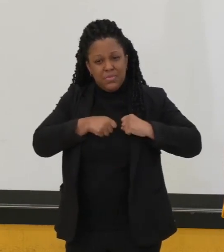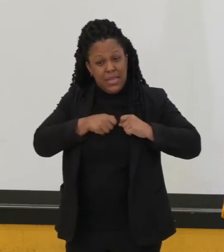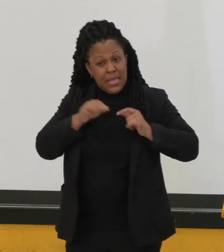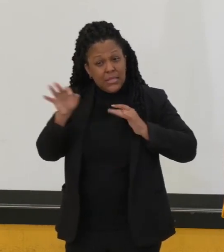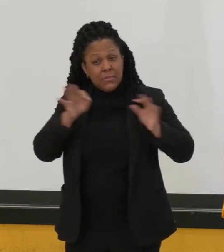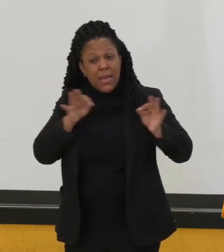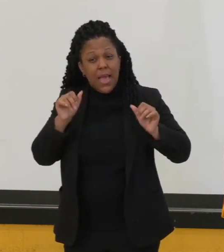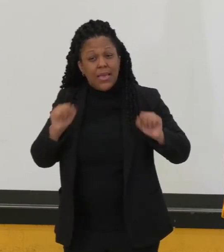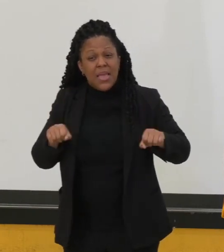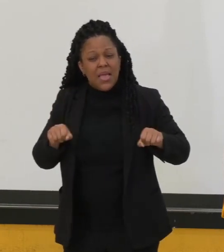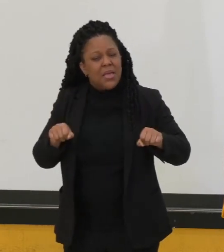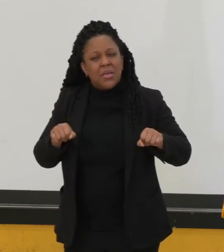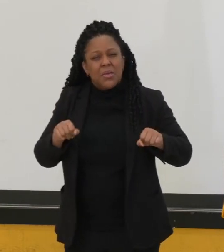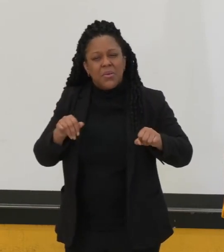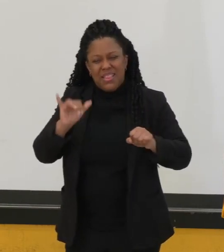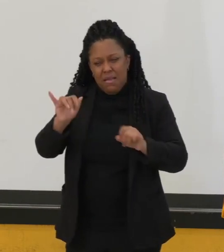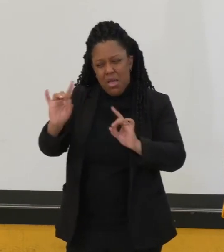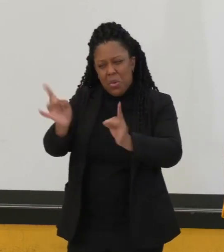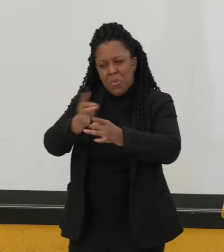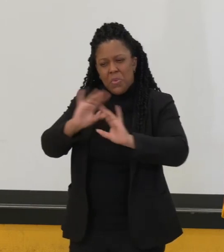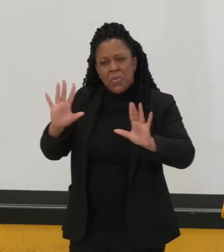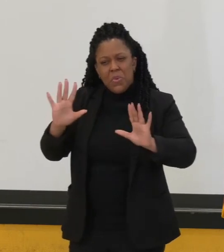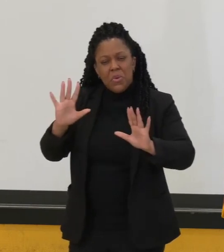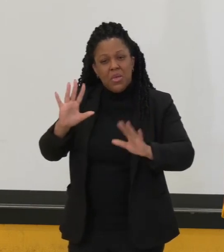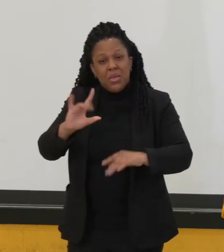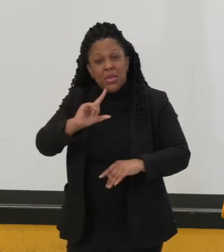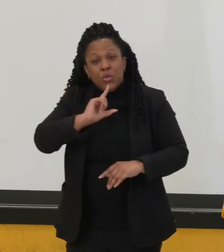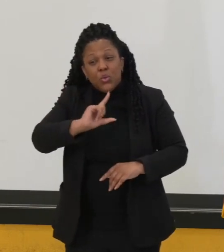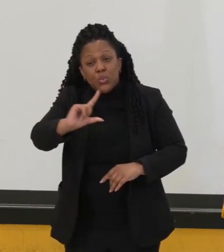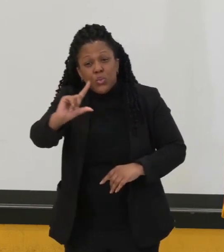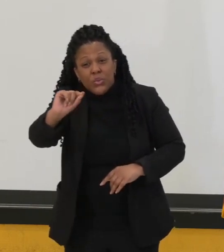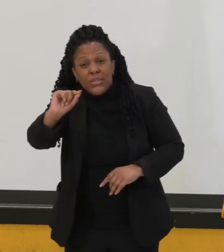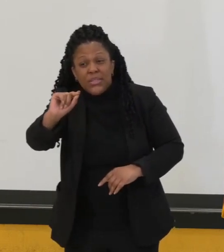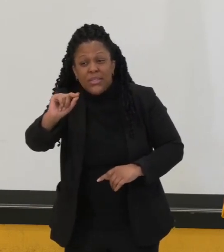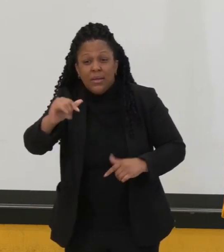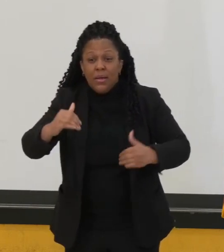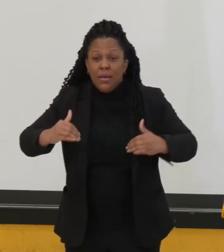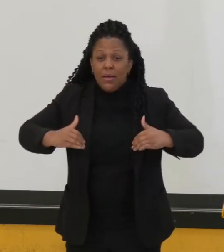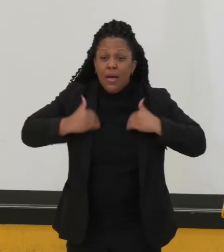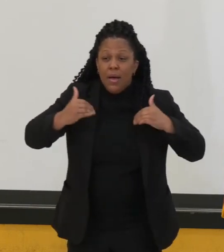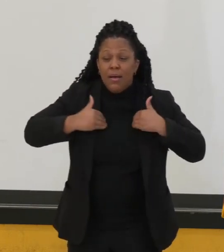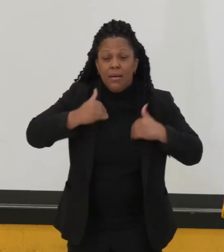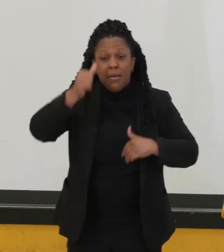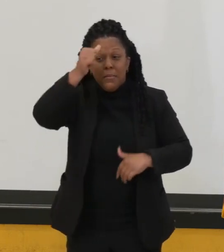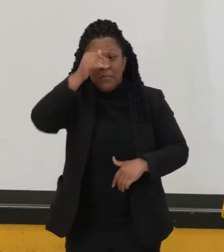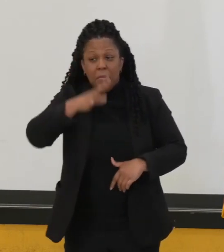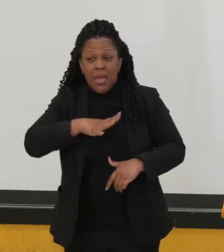We lost a 20-year-old young man